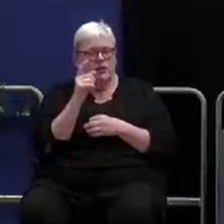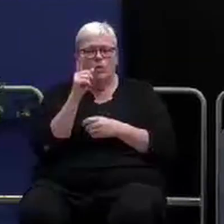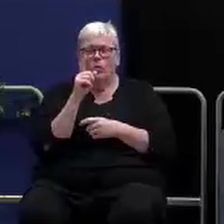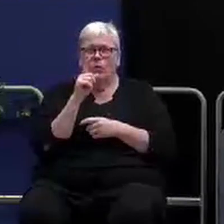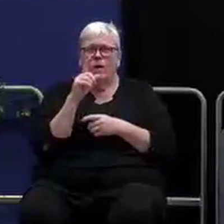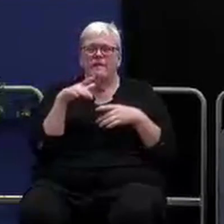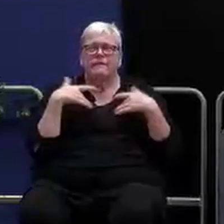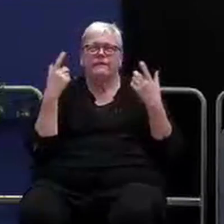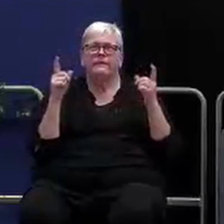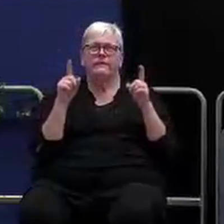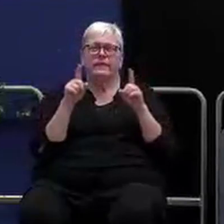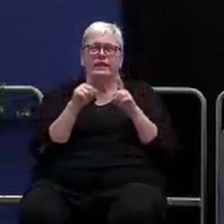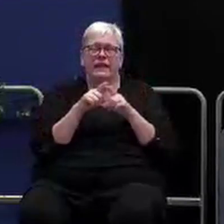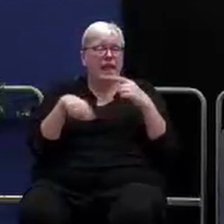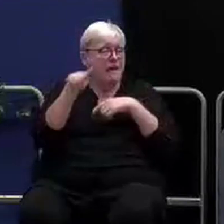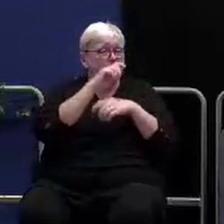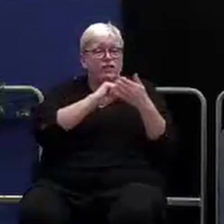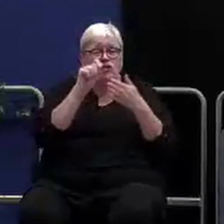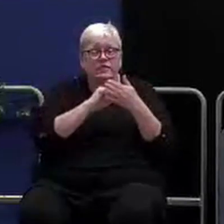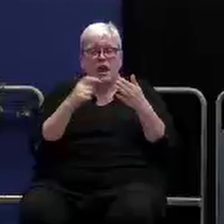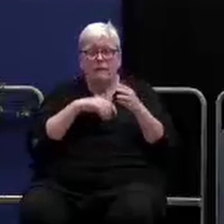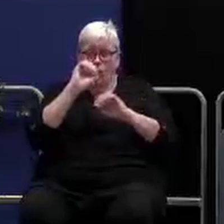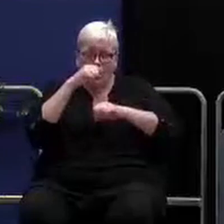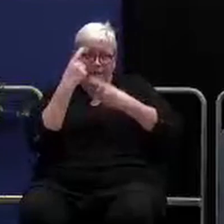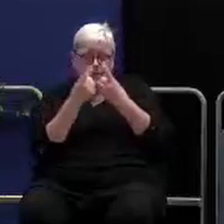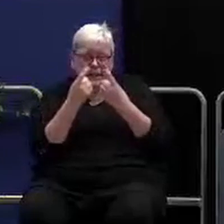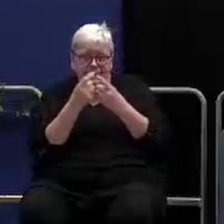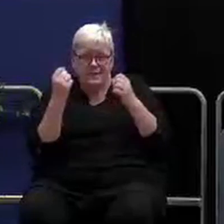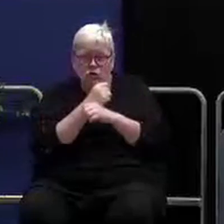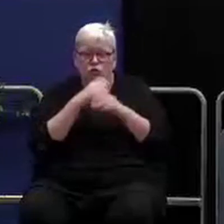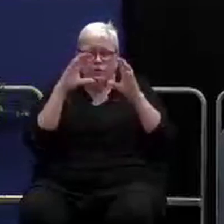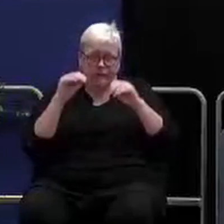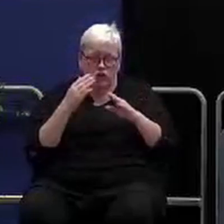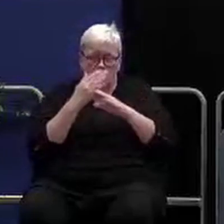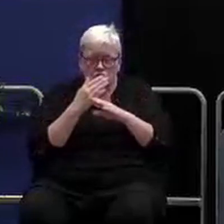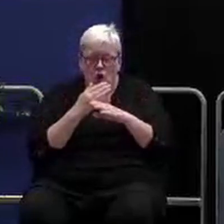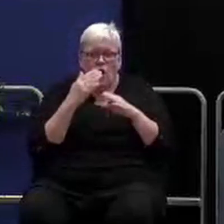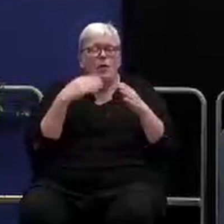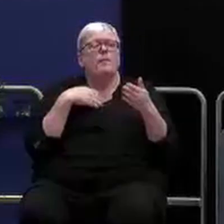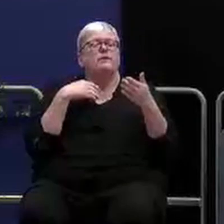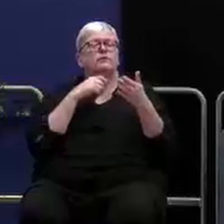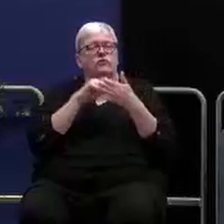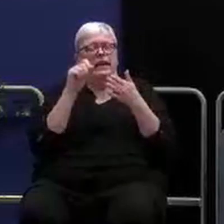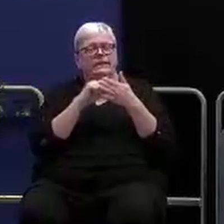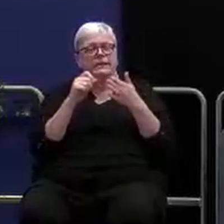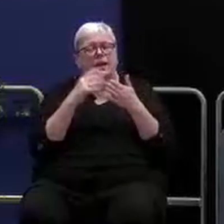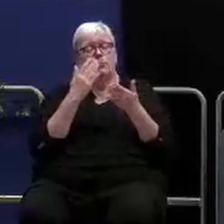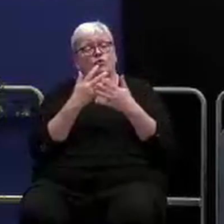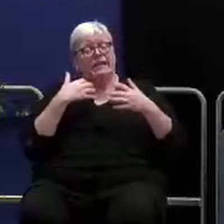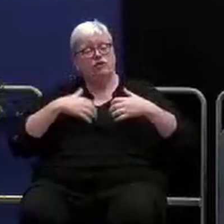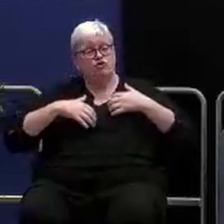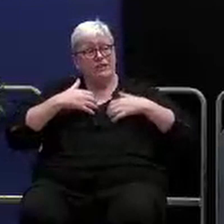I feel like every writer has their own little rituals and things they do to get the job done and ways of writing. And I'd be really interested to